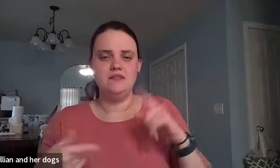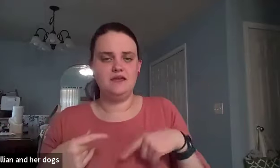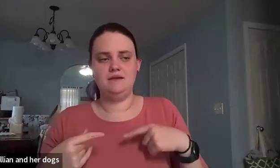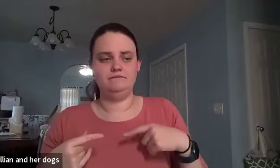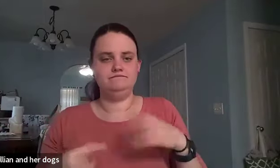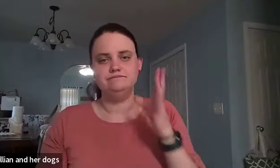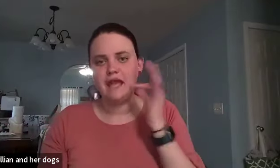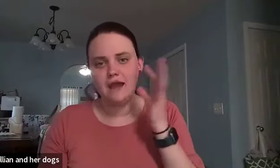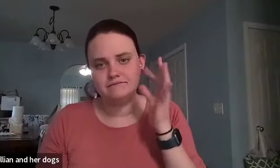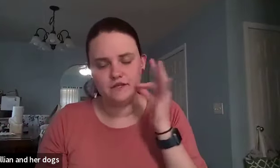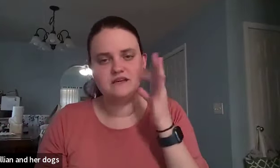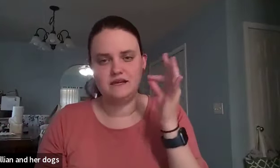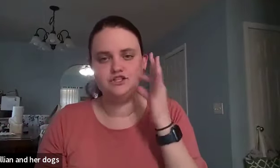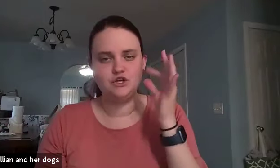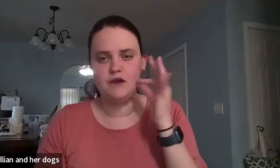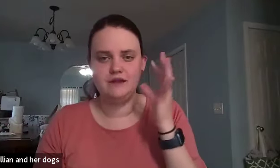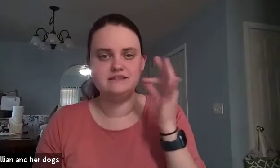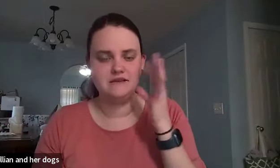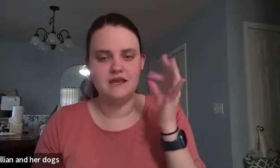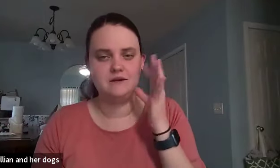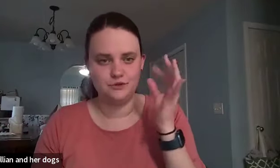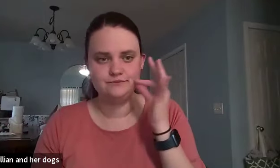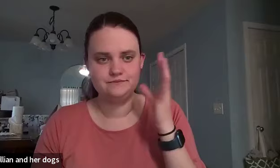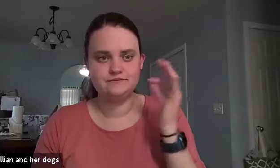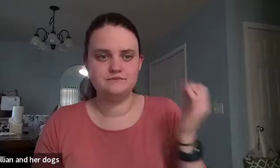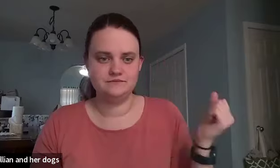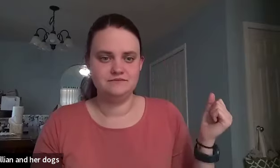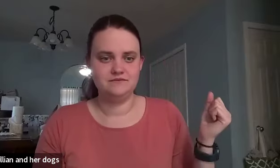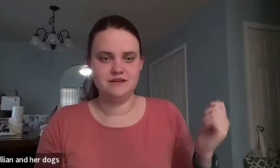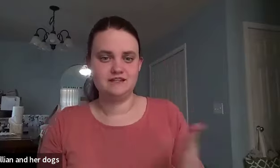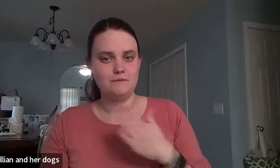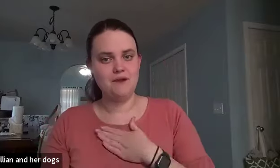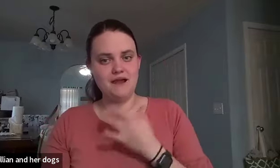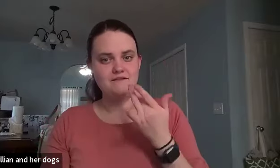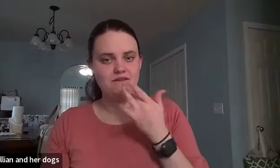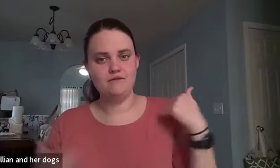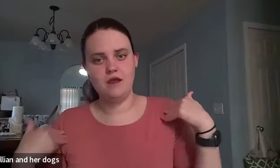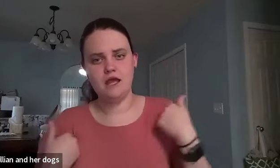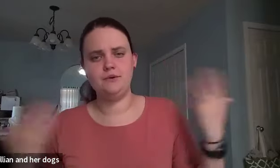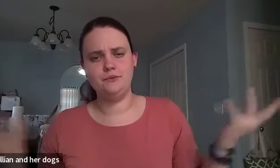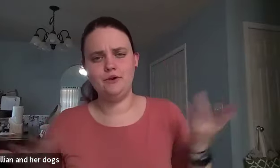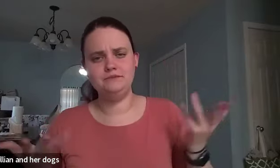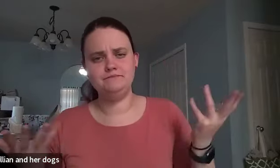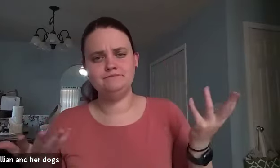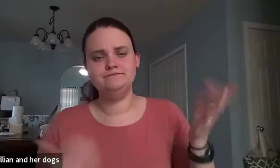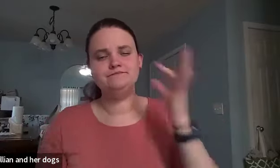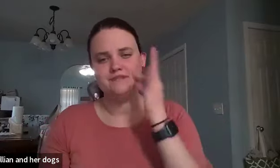And then cat, they'll sign it. Just go ahead and sign the animal. Okay, so my favorite animal, what?